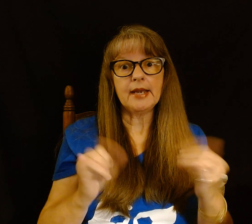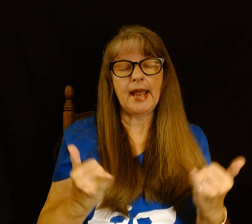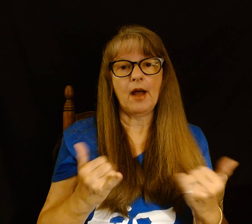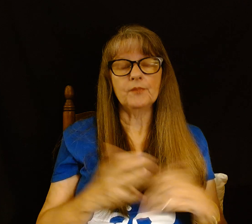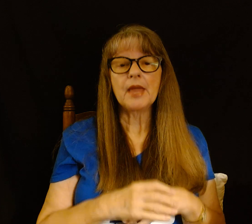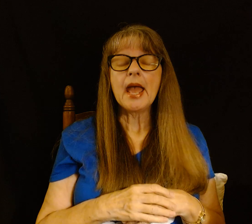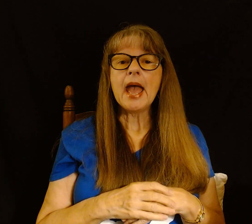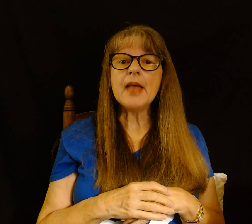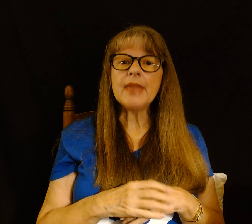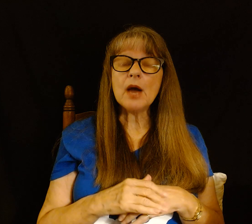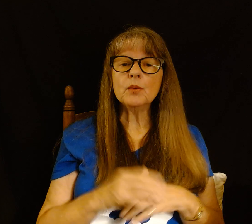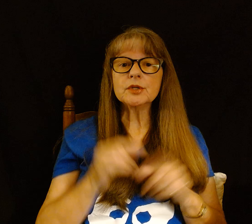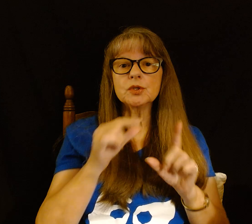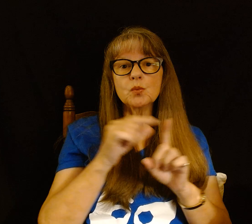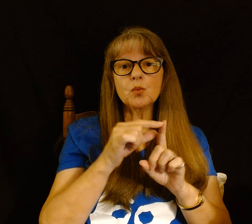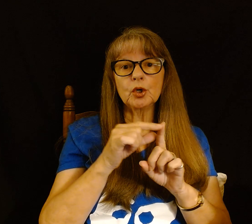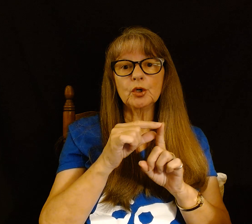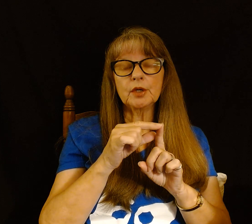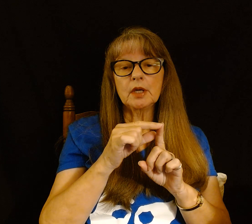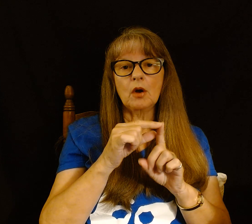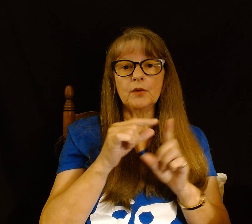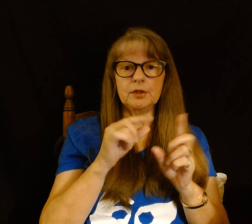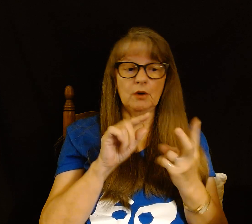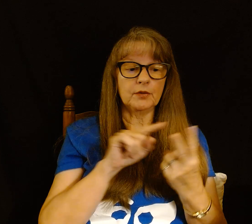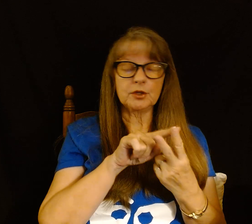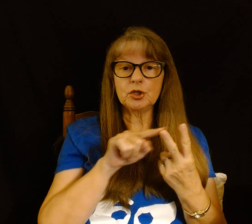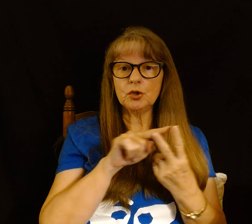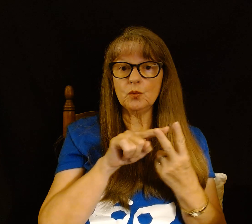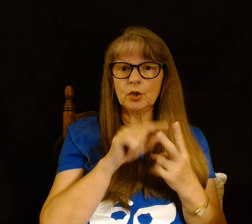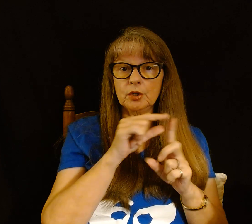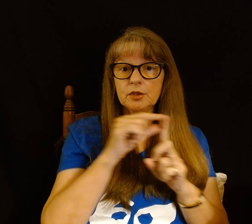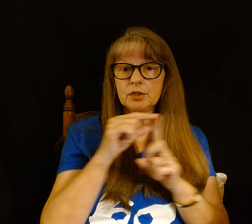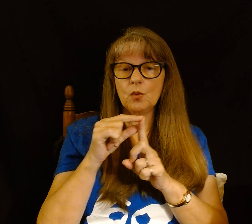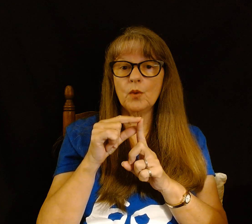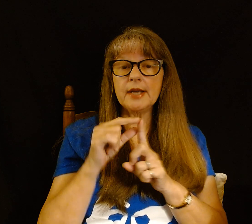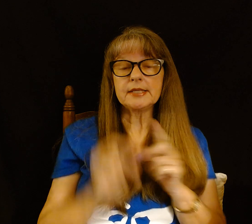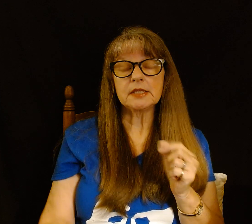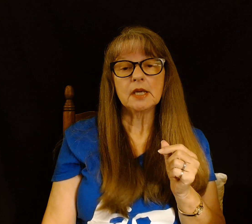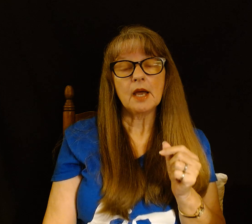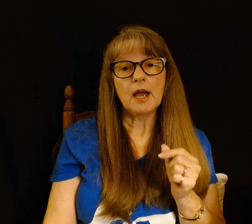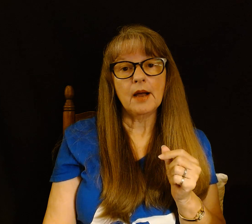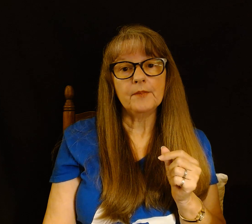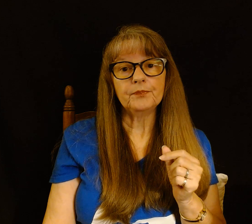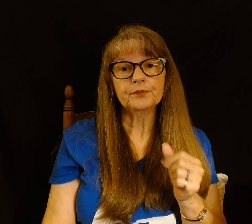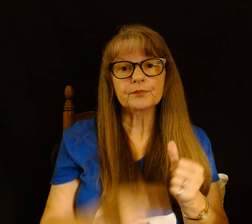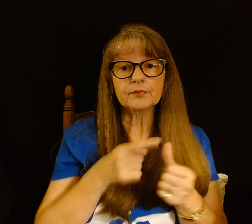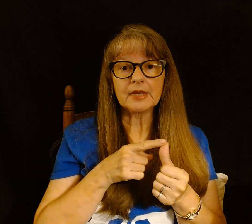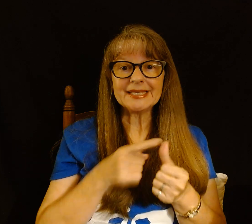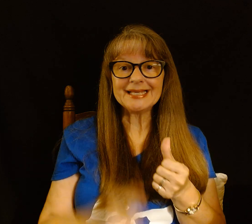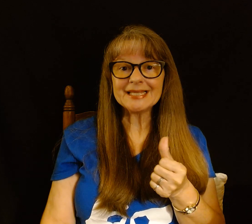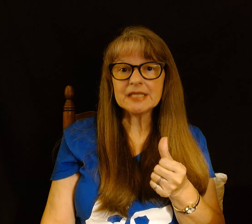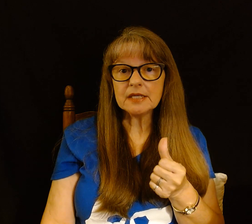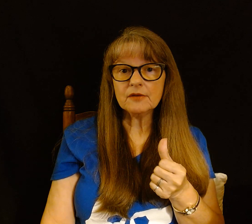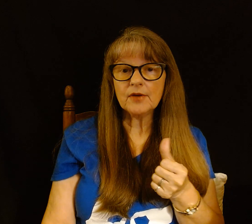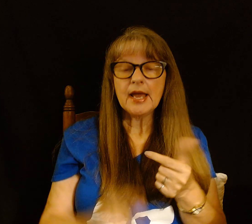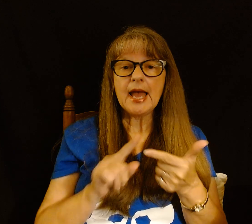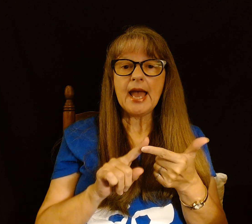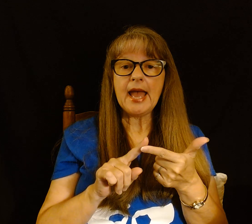now. And that was the word, or the two words was um, sensitive